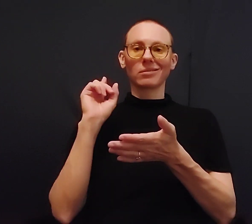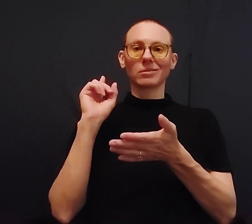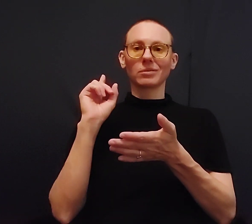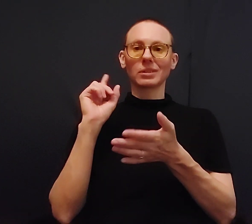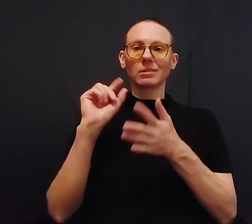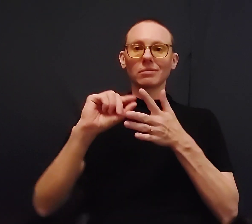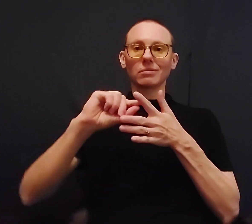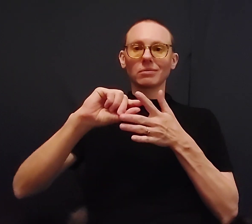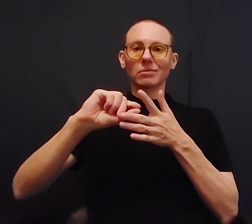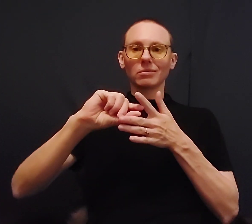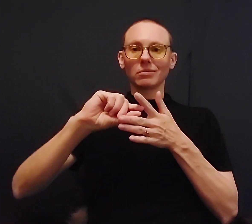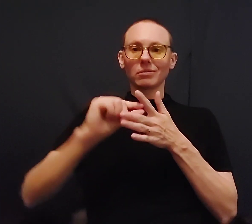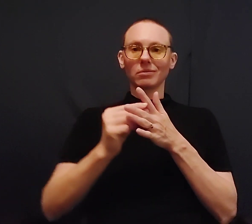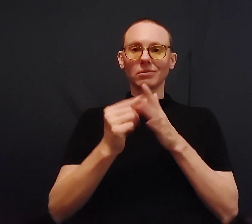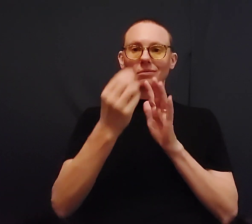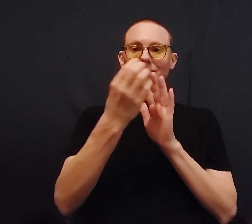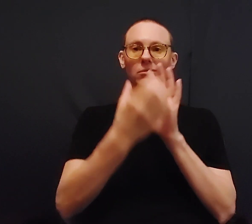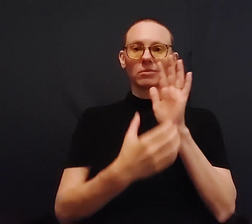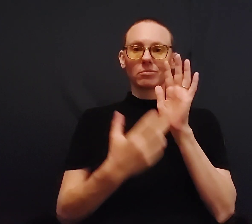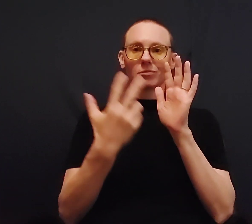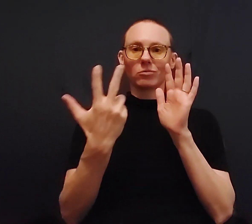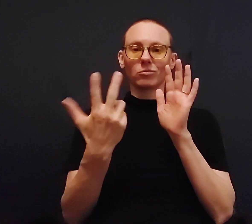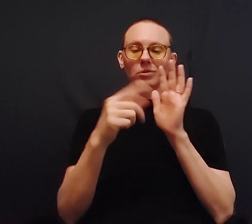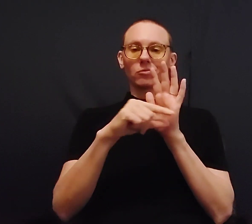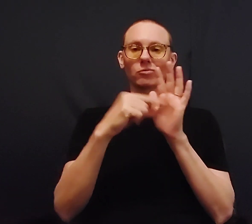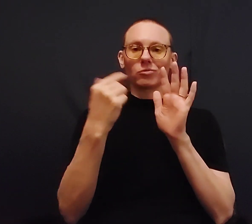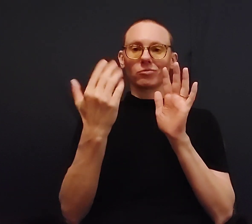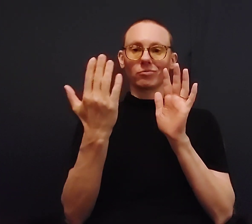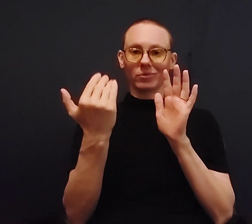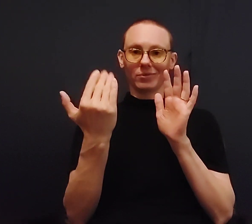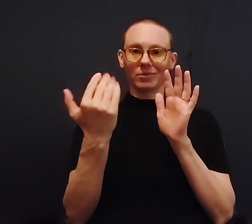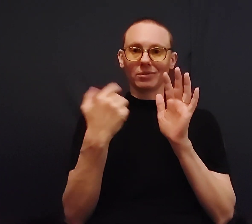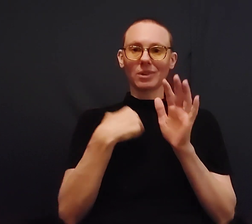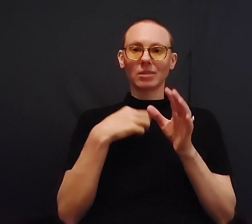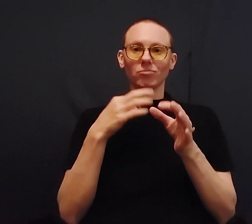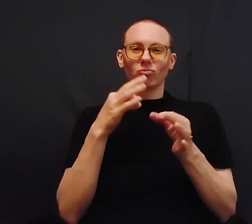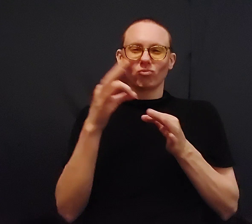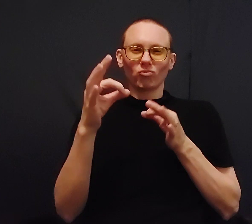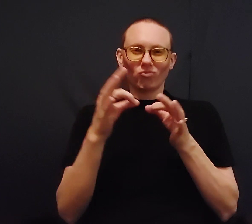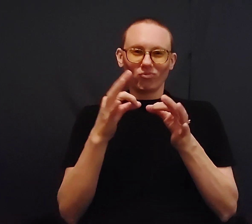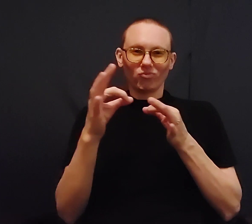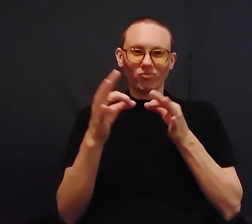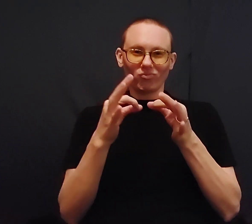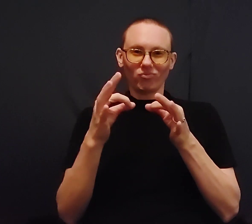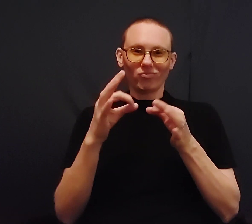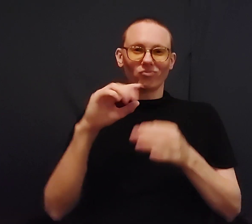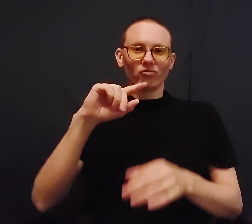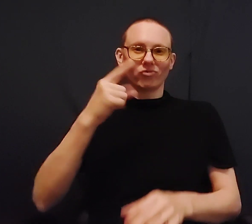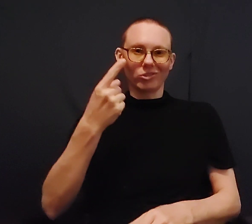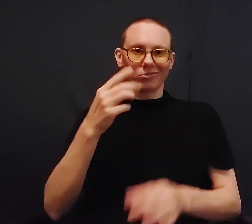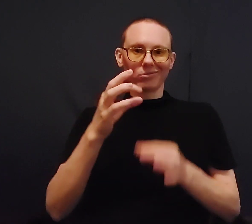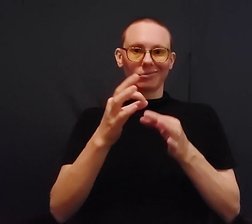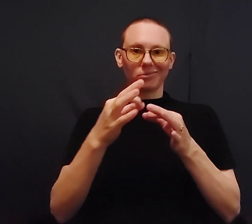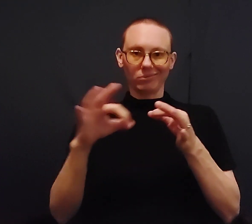Last week, I described the first sentence of Genesis